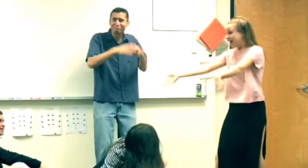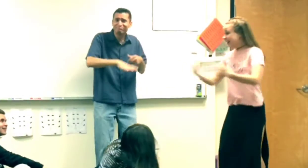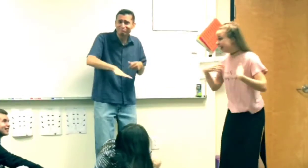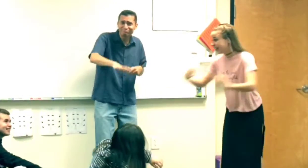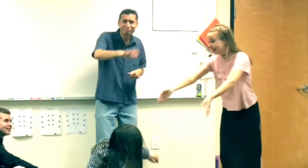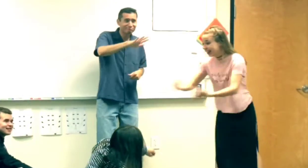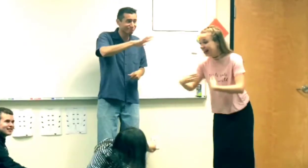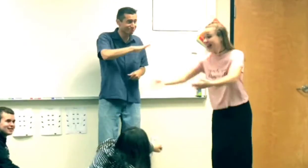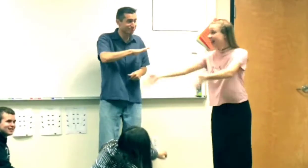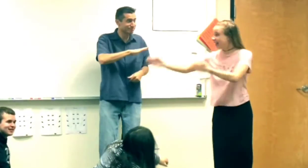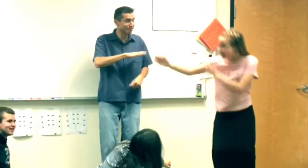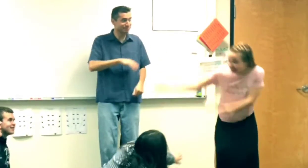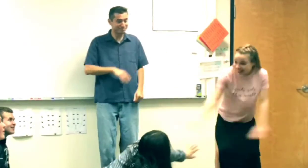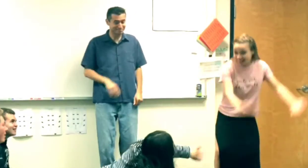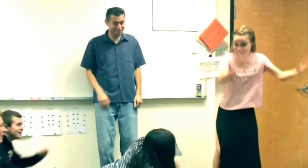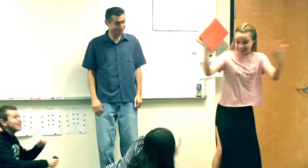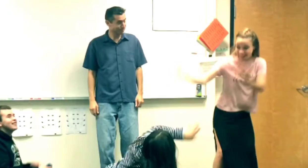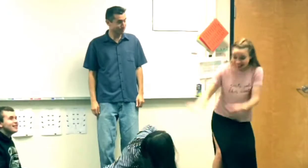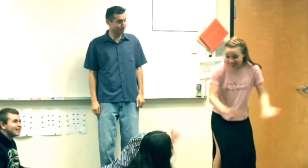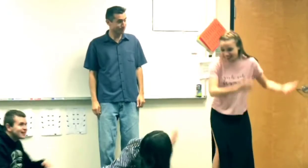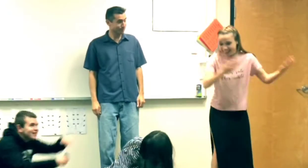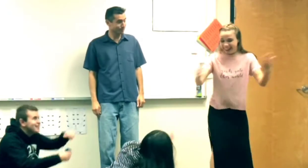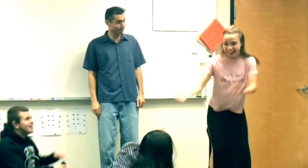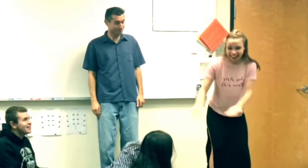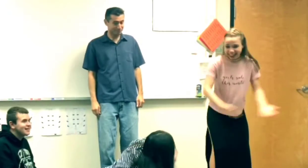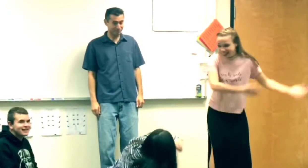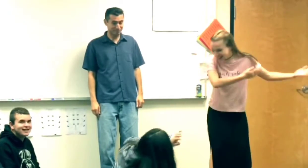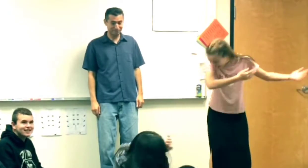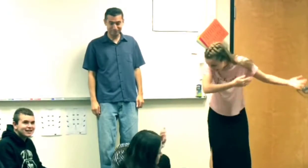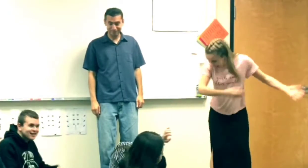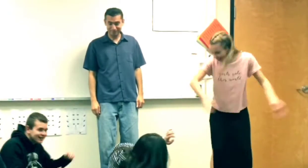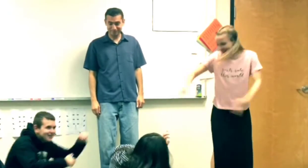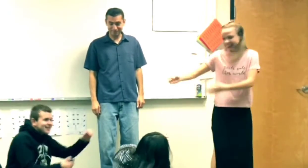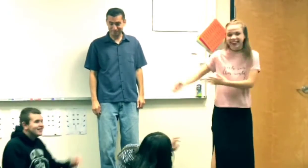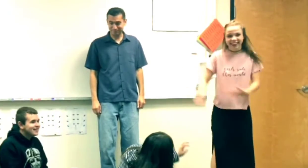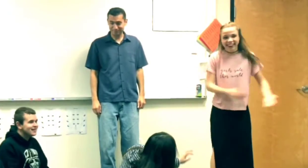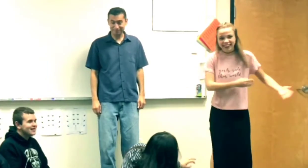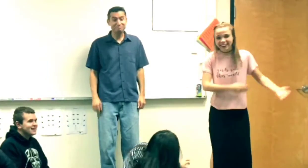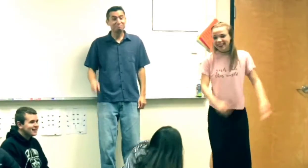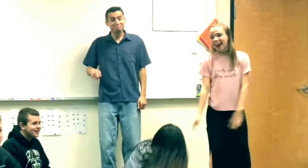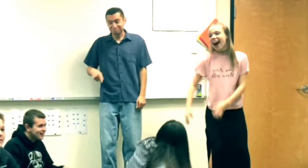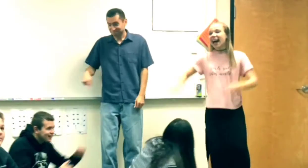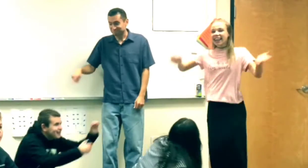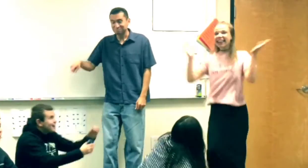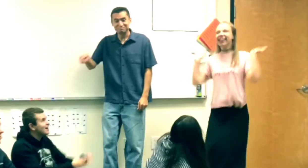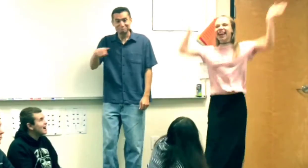with me? Fine by me. sure. And so, they decide they will play with us. Woohoo!